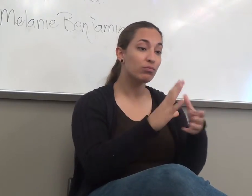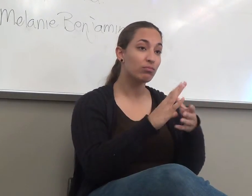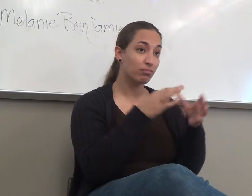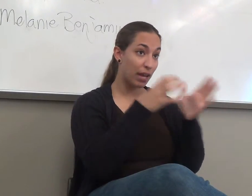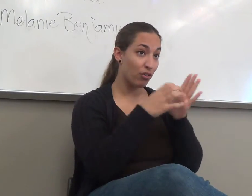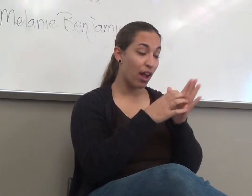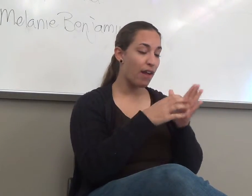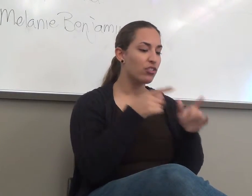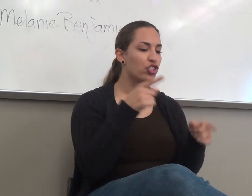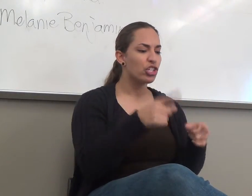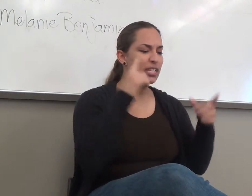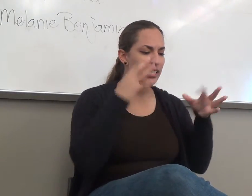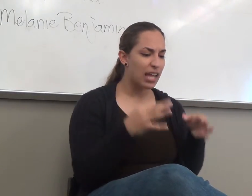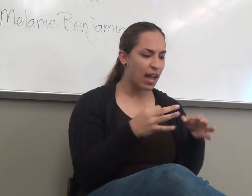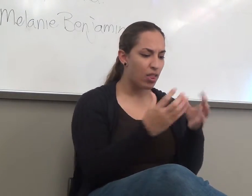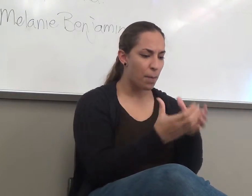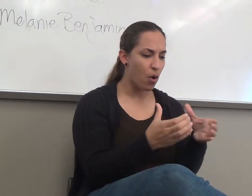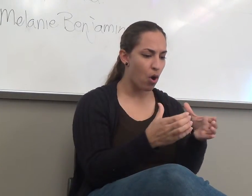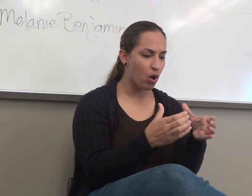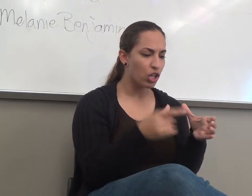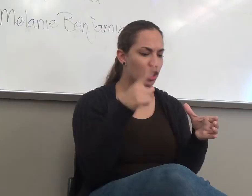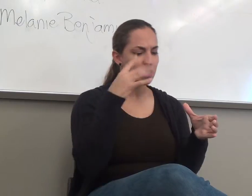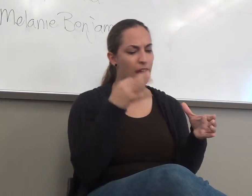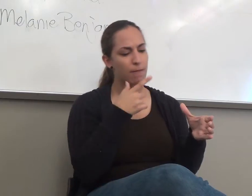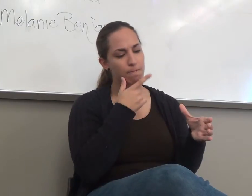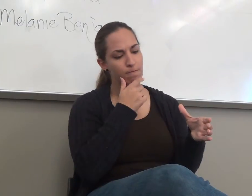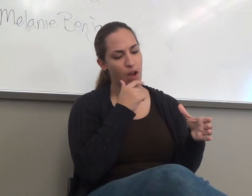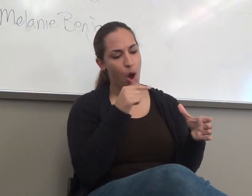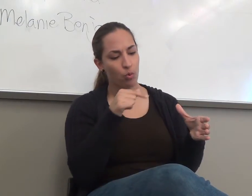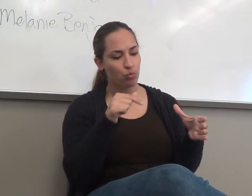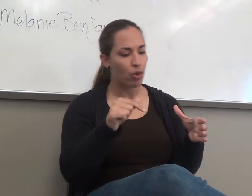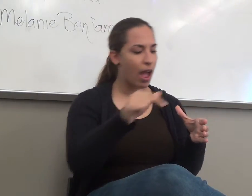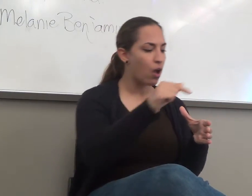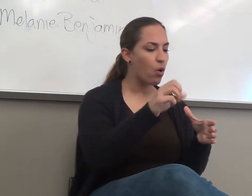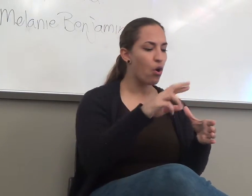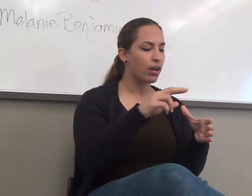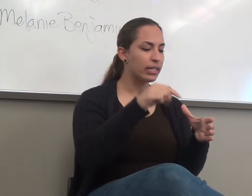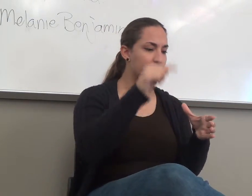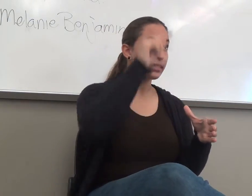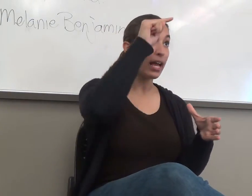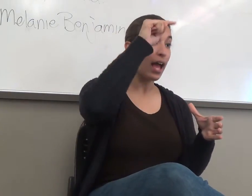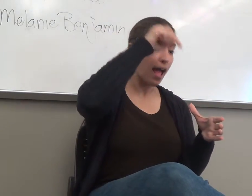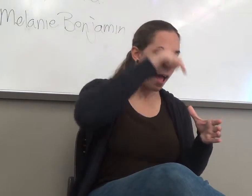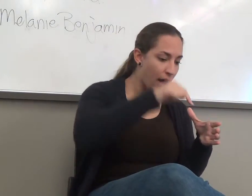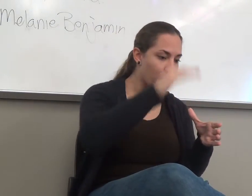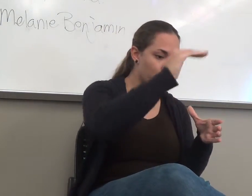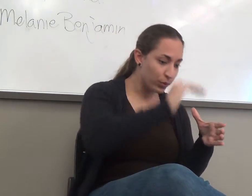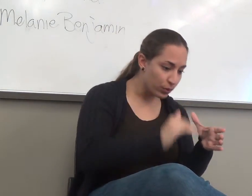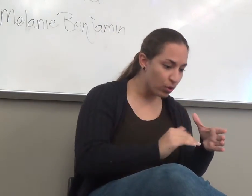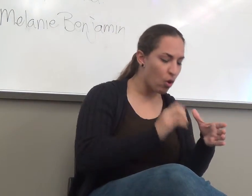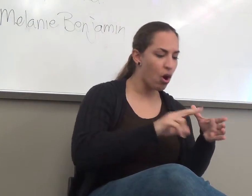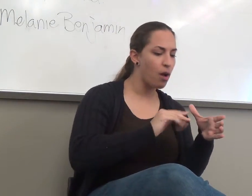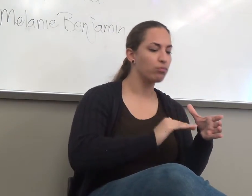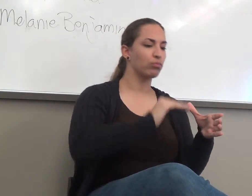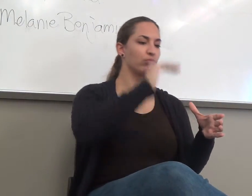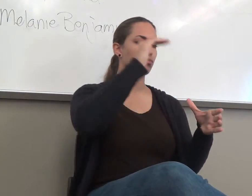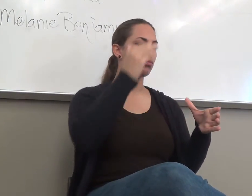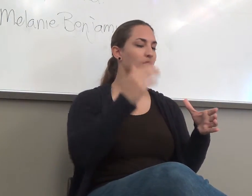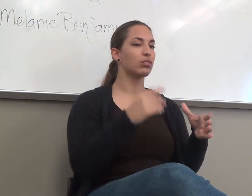to go around or down, starting with the top, or what she was going to do. Really simple thing you don't really even think about. But in